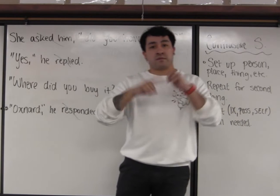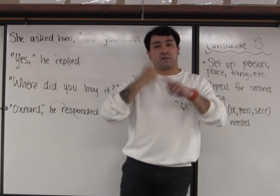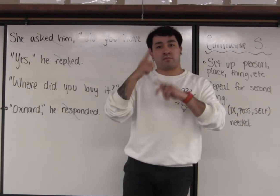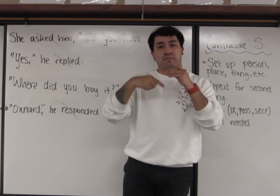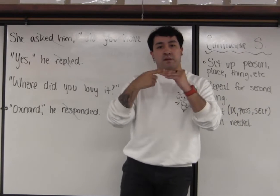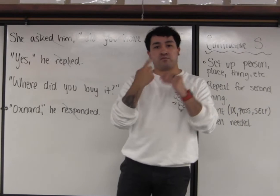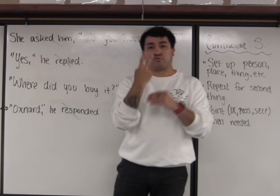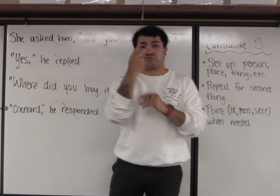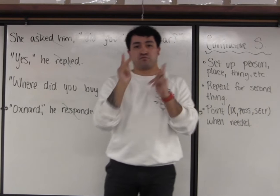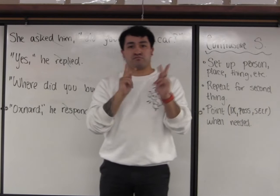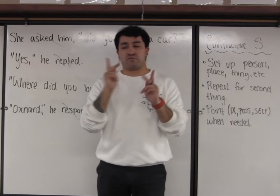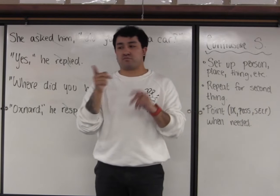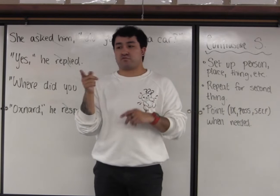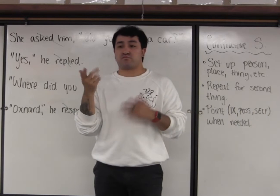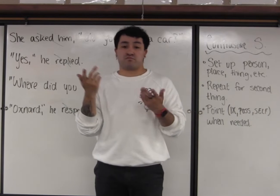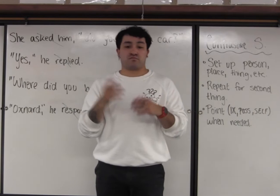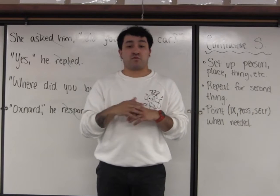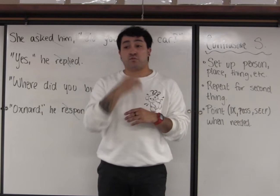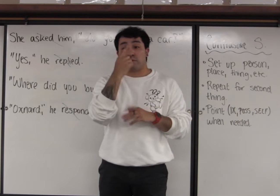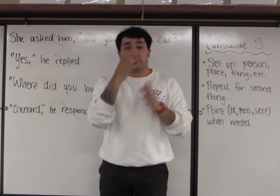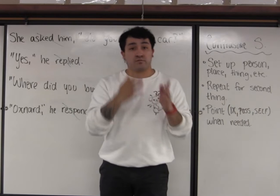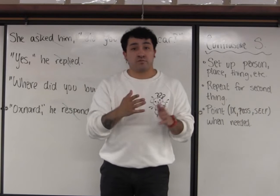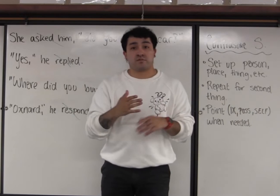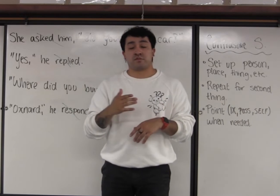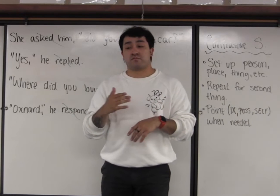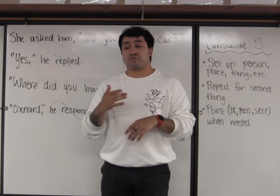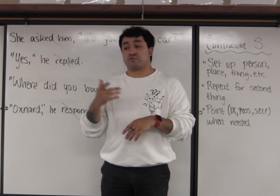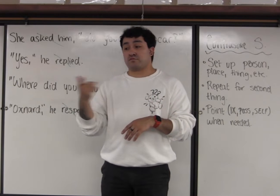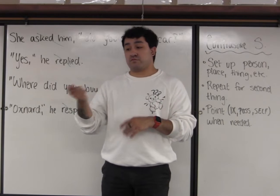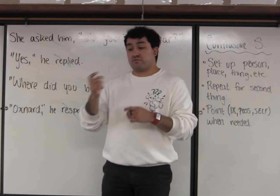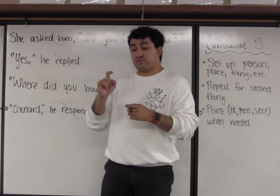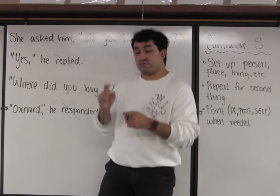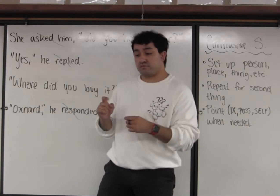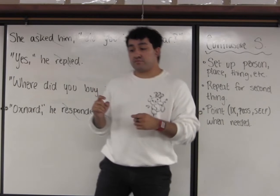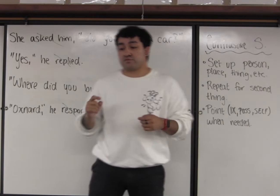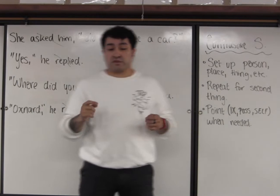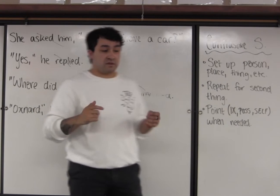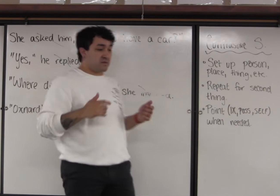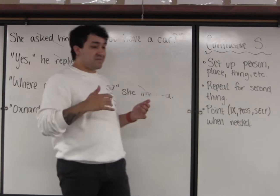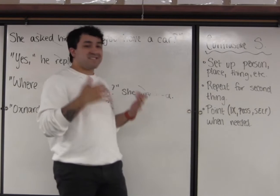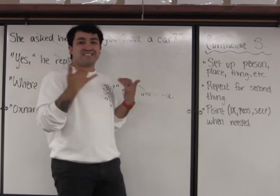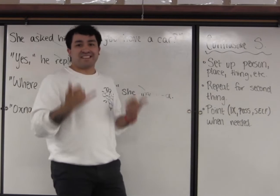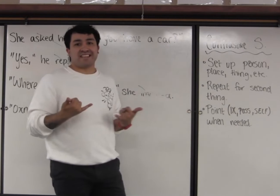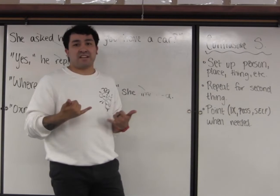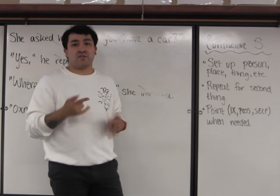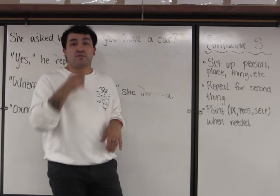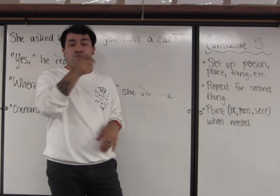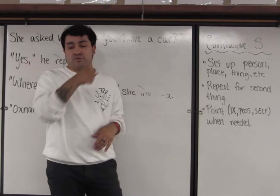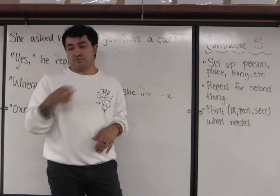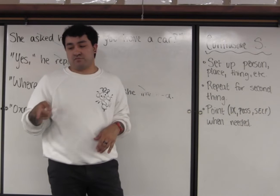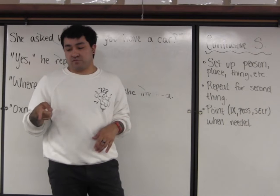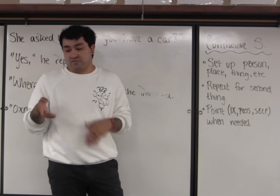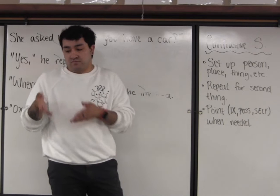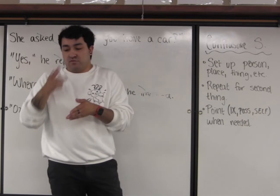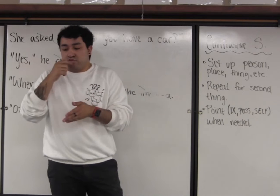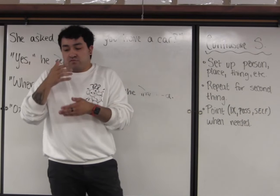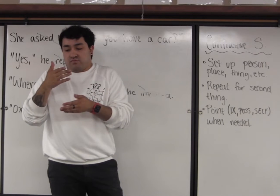So when you're signing about two people or one person in your role shifting, really when you're role shifting,